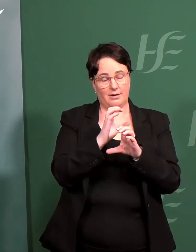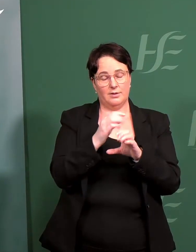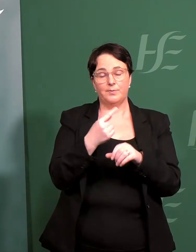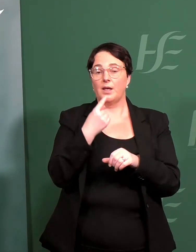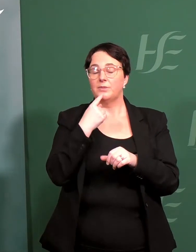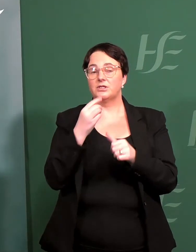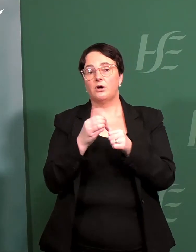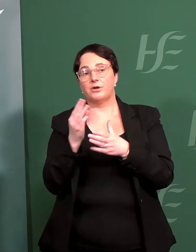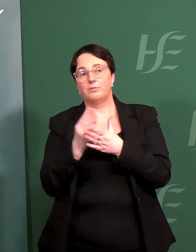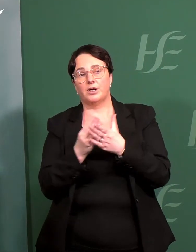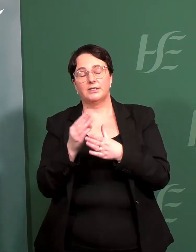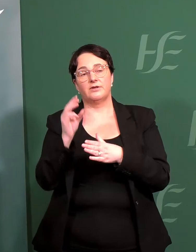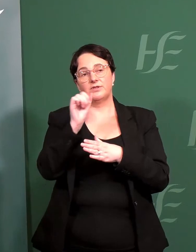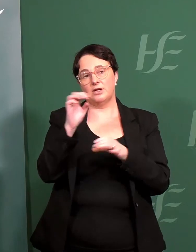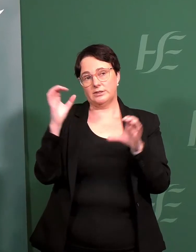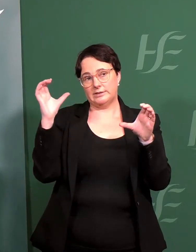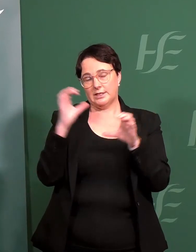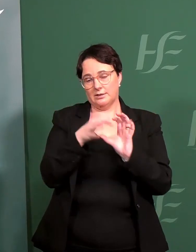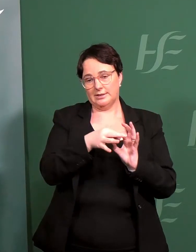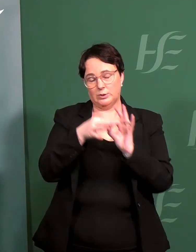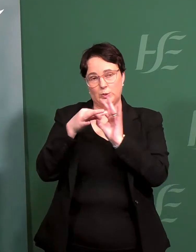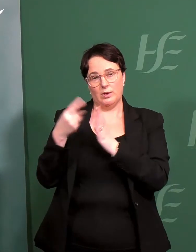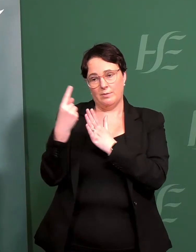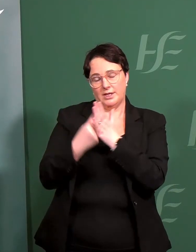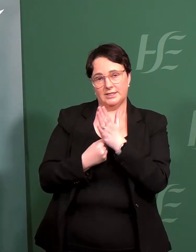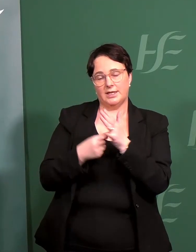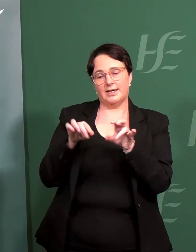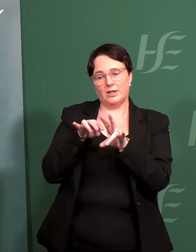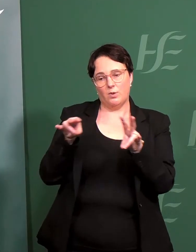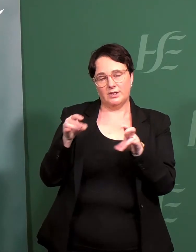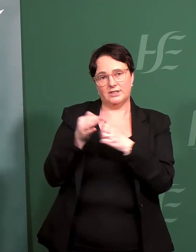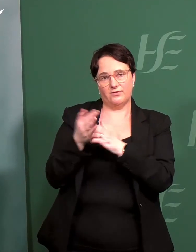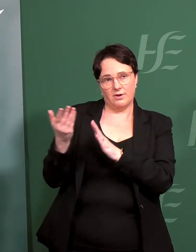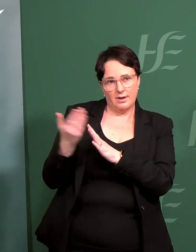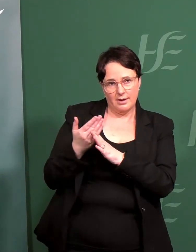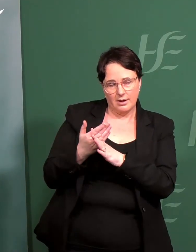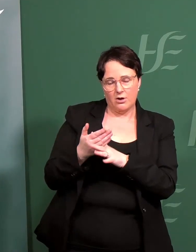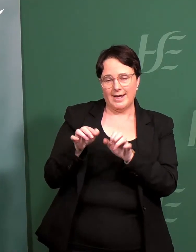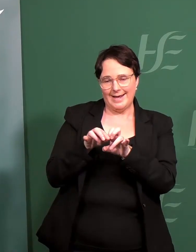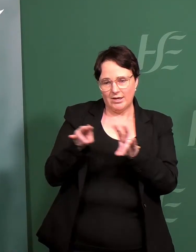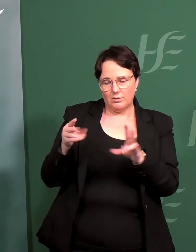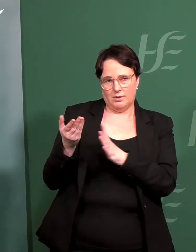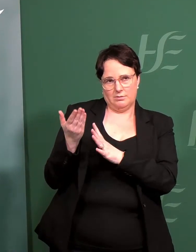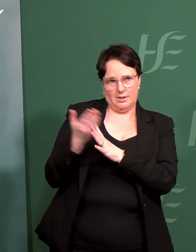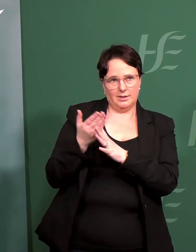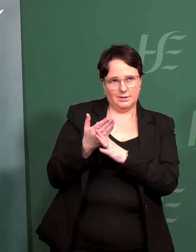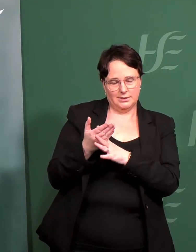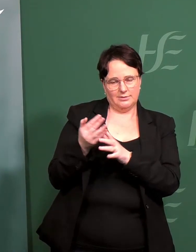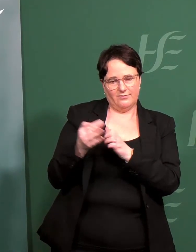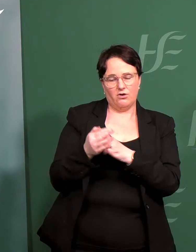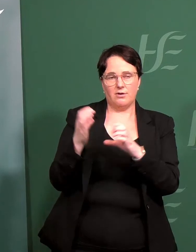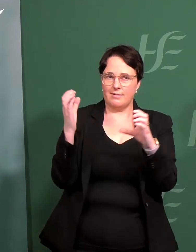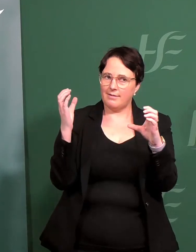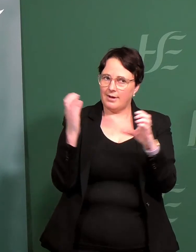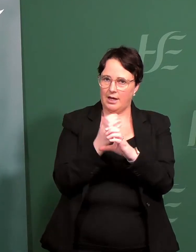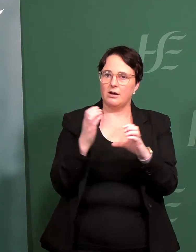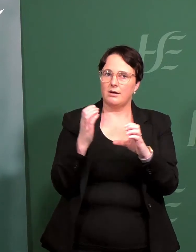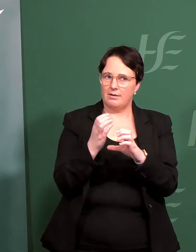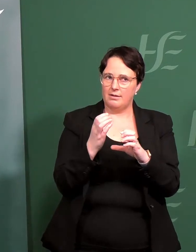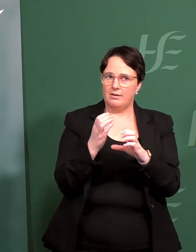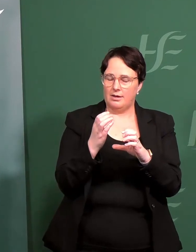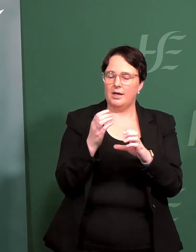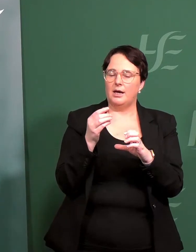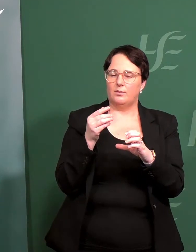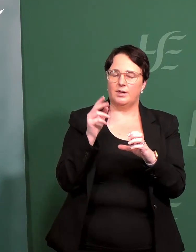Sláinte care that were policy aspects, such as equality of access and equal access to care. And I think there's many learnings